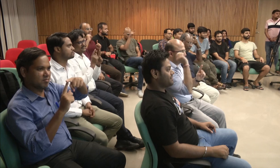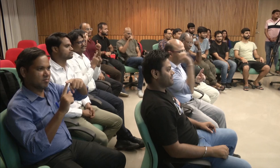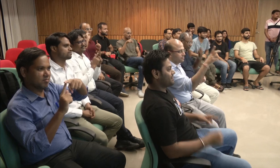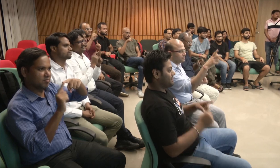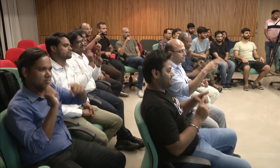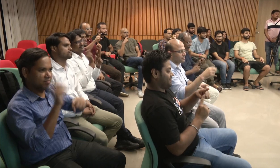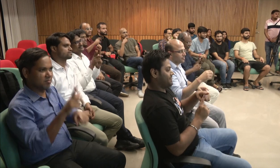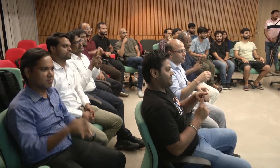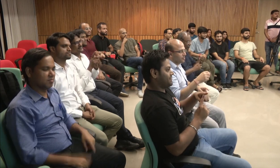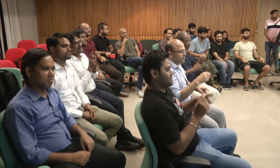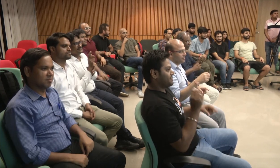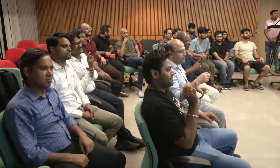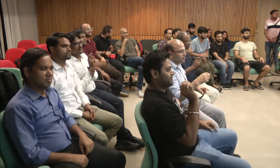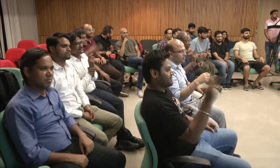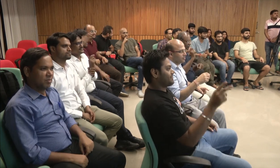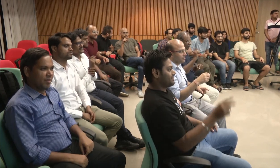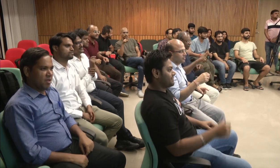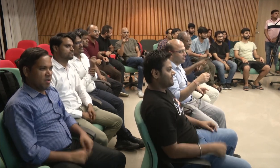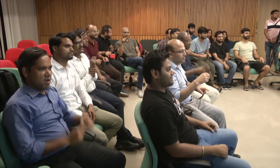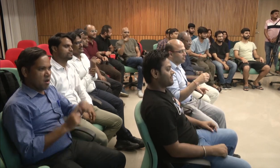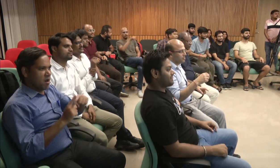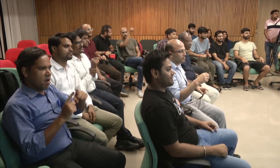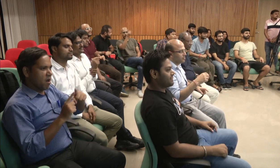Remember? Got it. Any doubts?